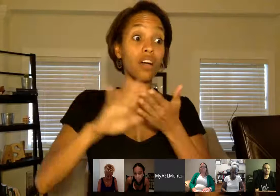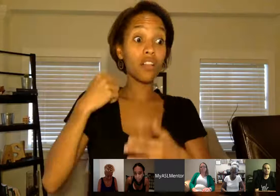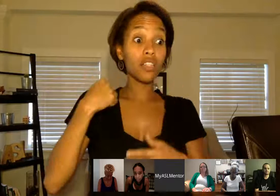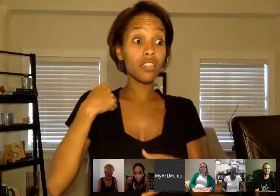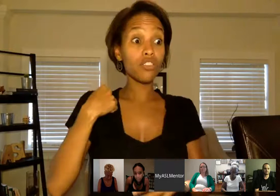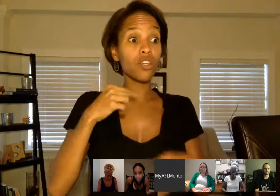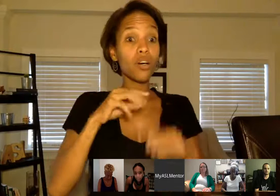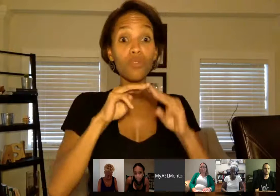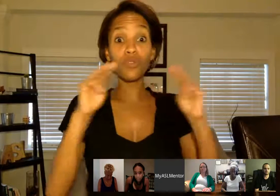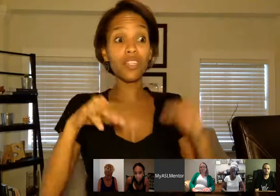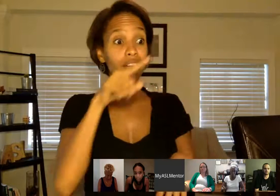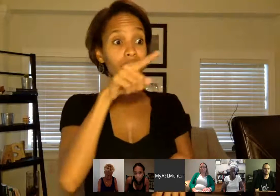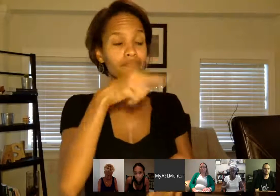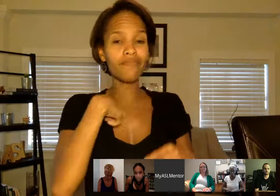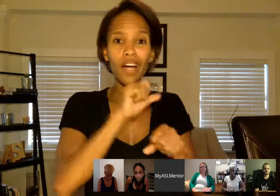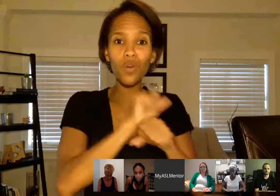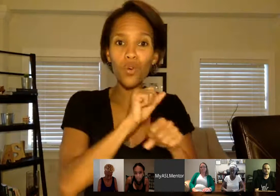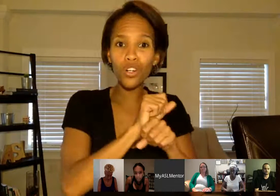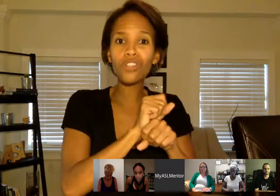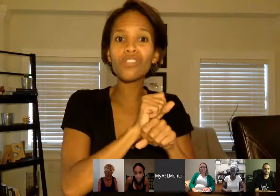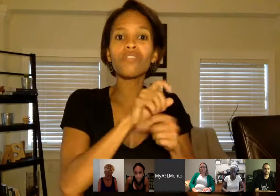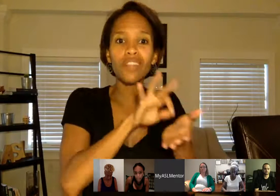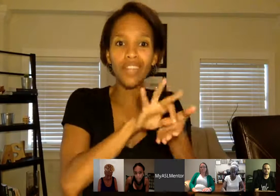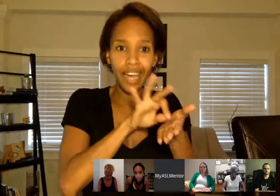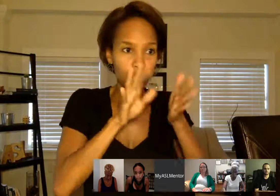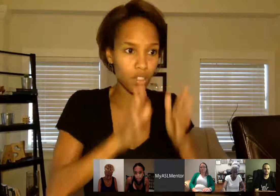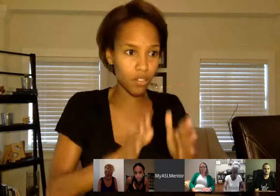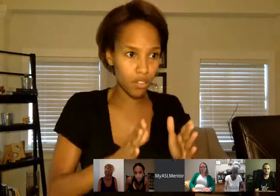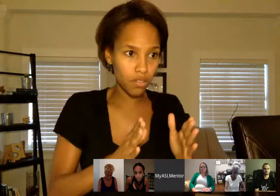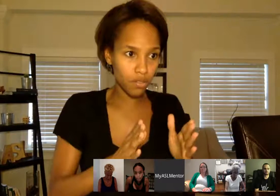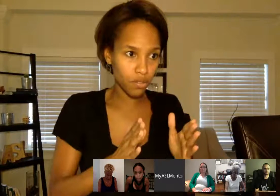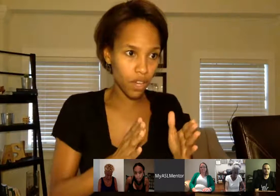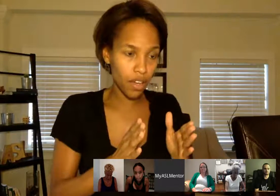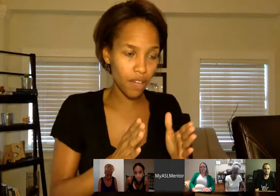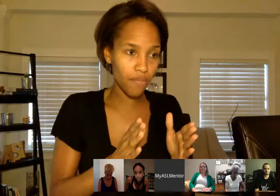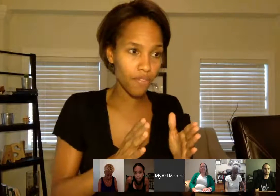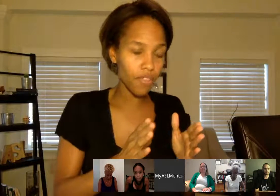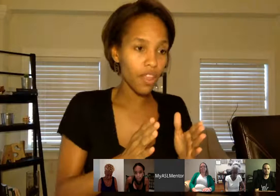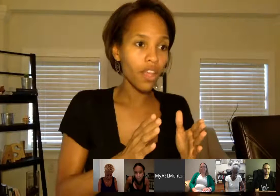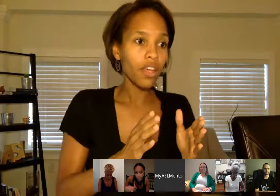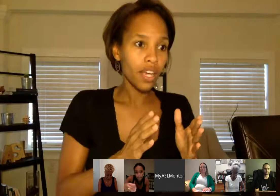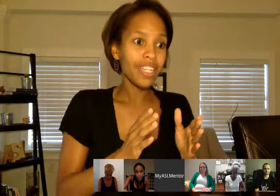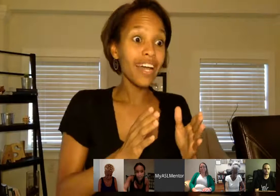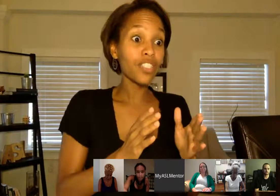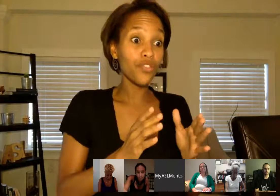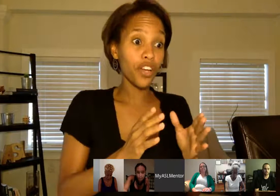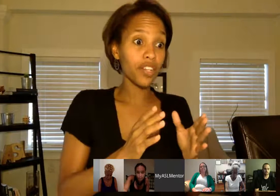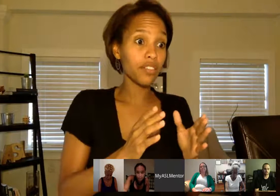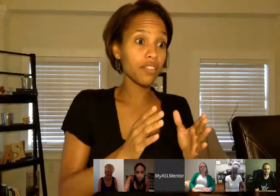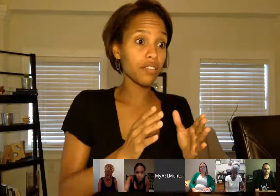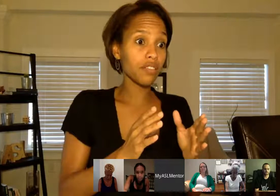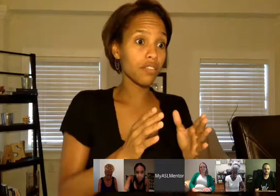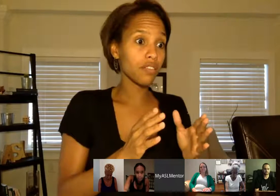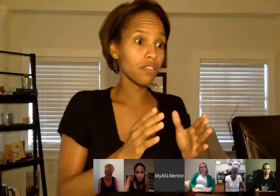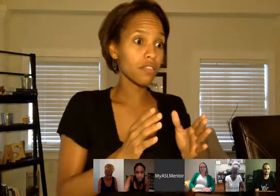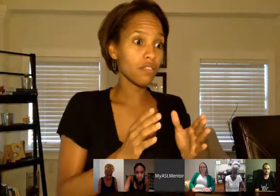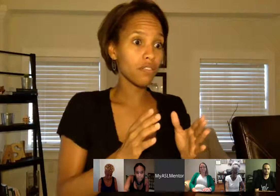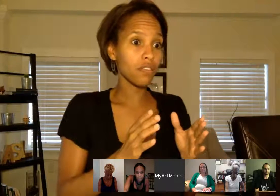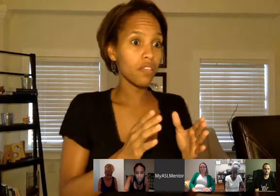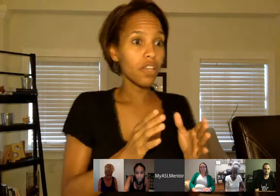Past college, museum, I worked, accountant. Okay? Next phrase.